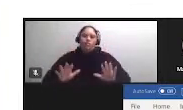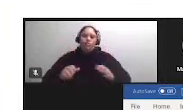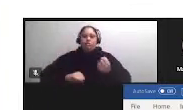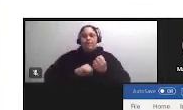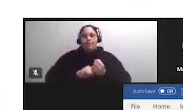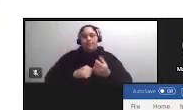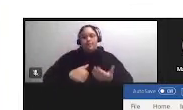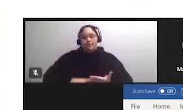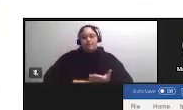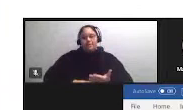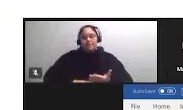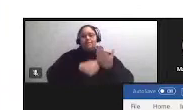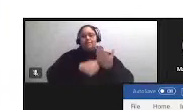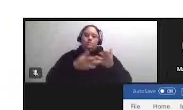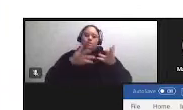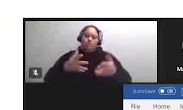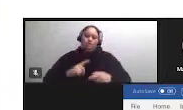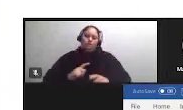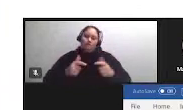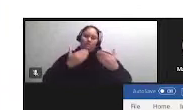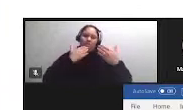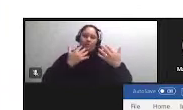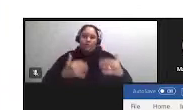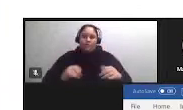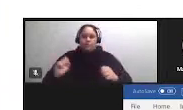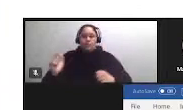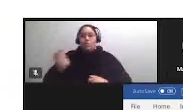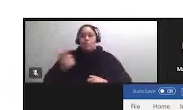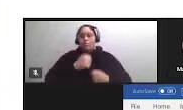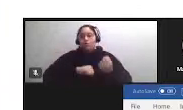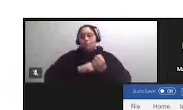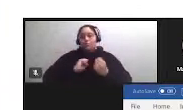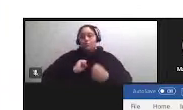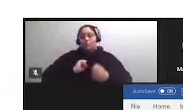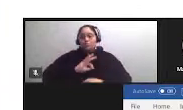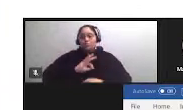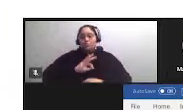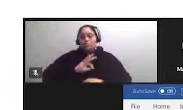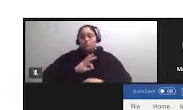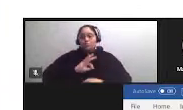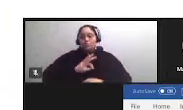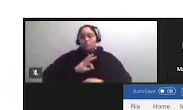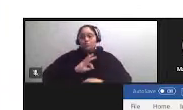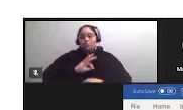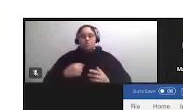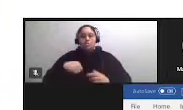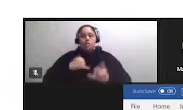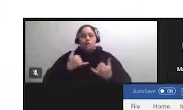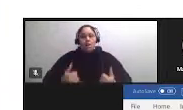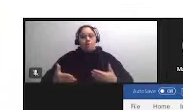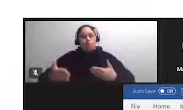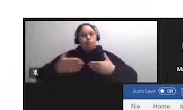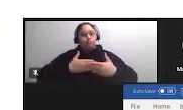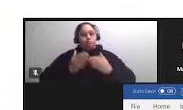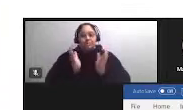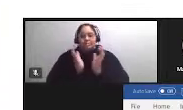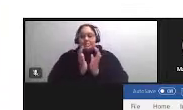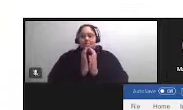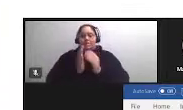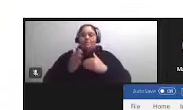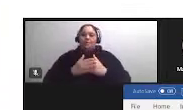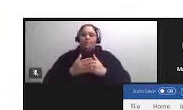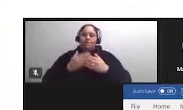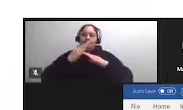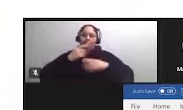support in this committee. Thank you so much to all our support staff, honourable members. We then conclude our meeting. Our meeting